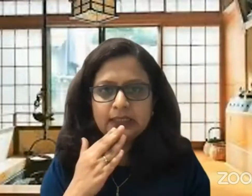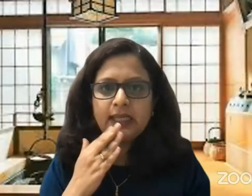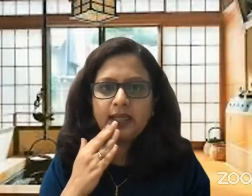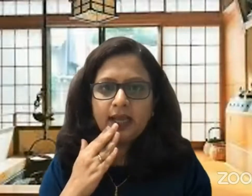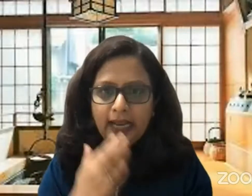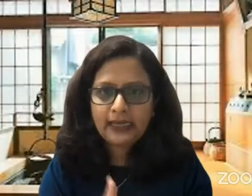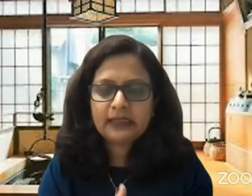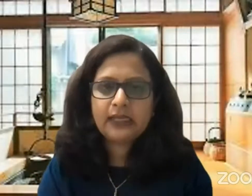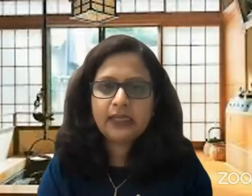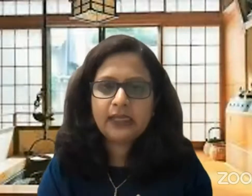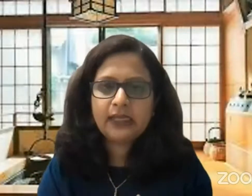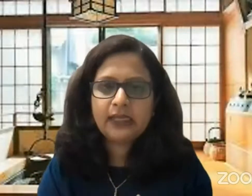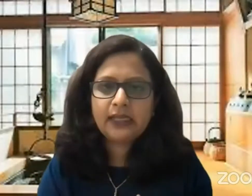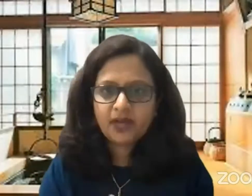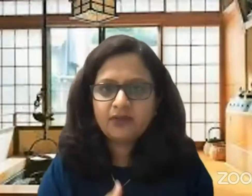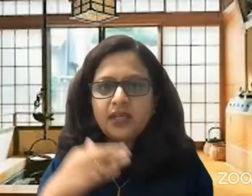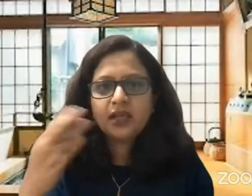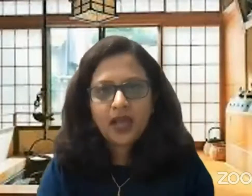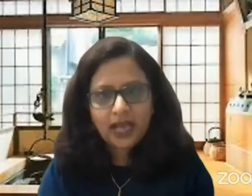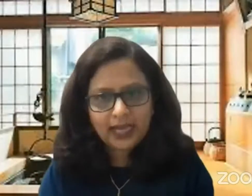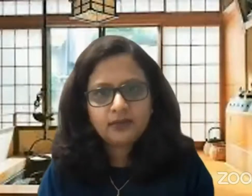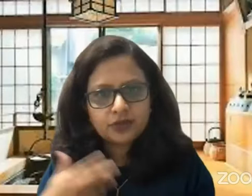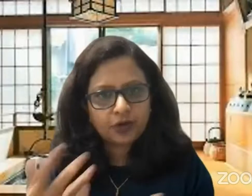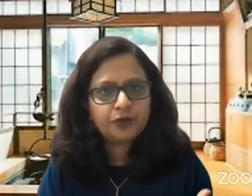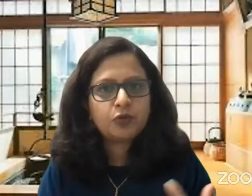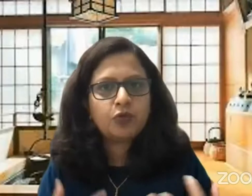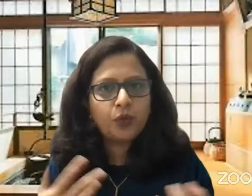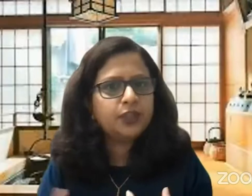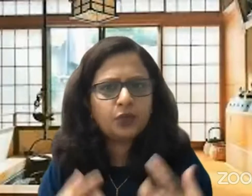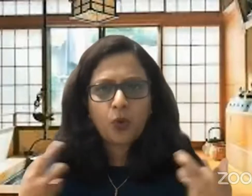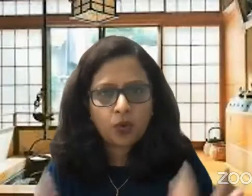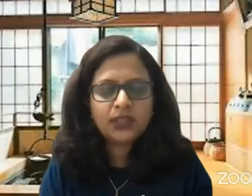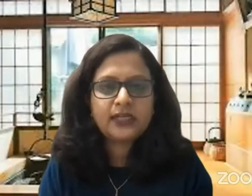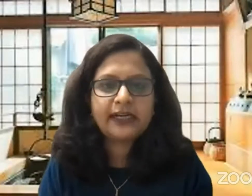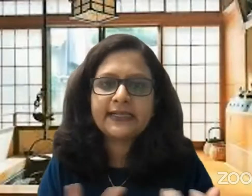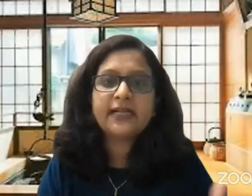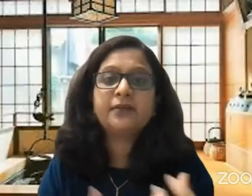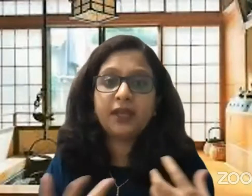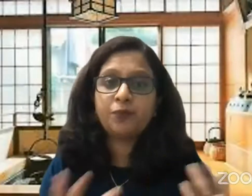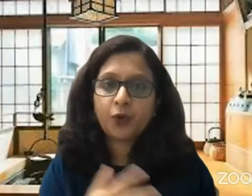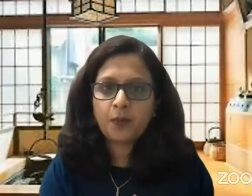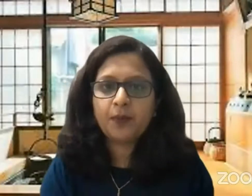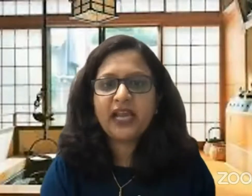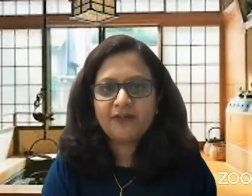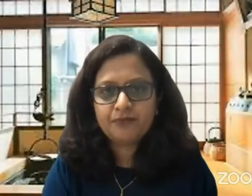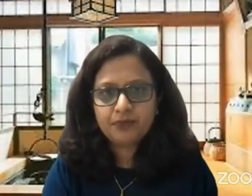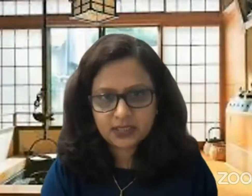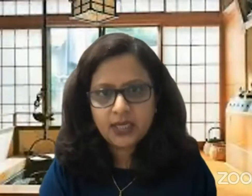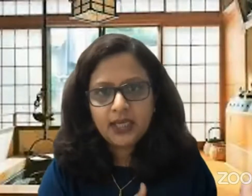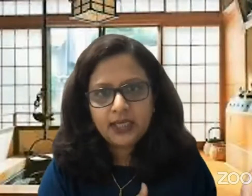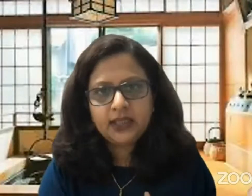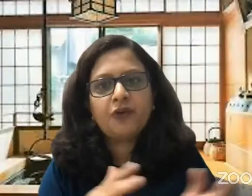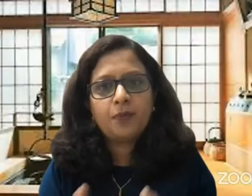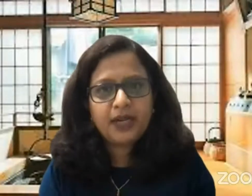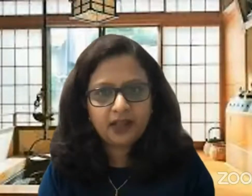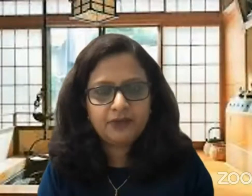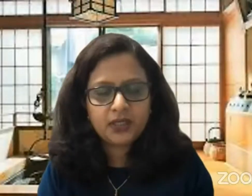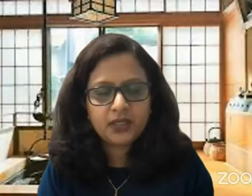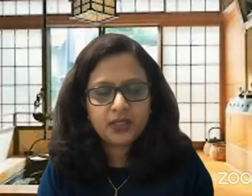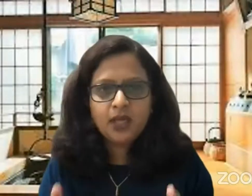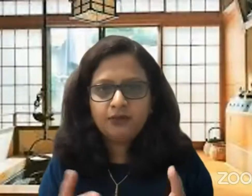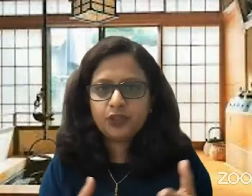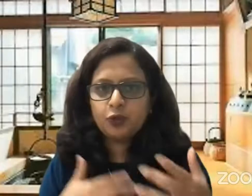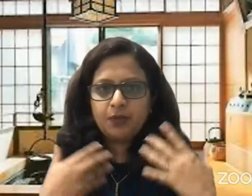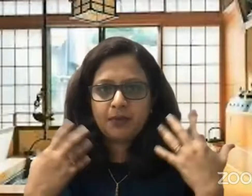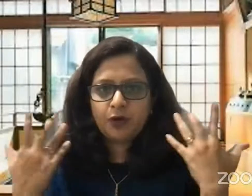just learning, entering, but surviving and sort of, going through all the trainings that they would probably have missed in the formative